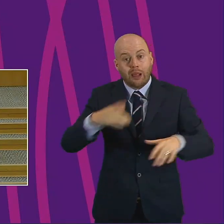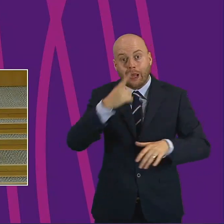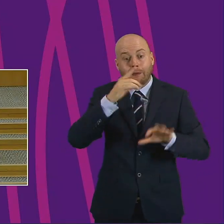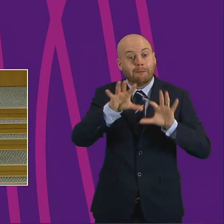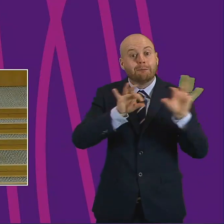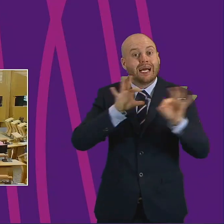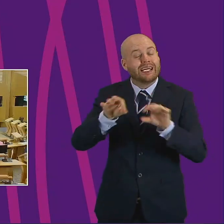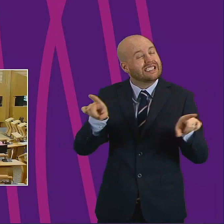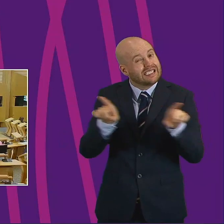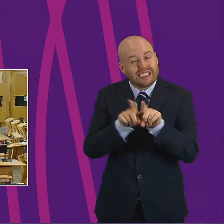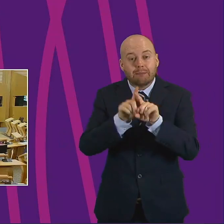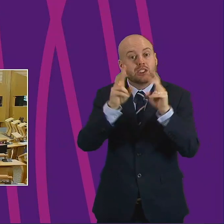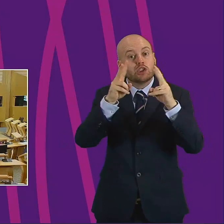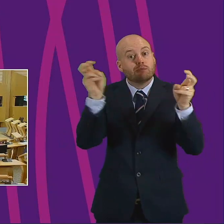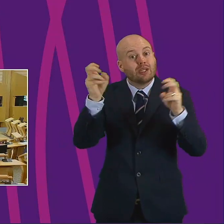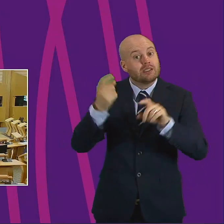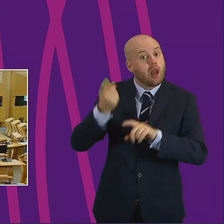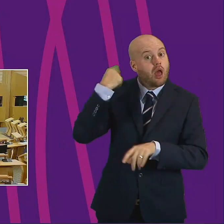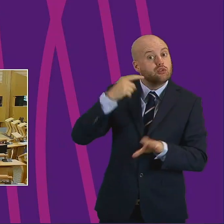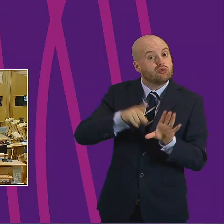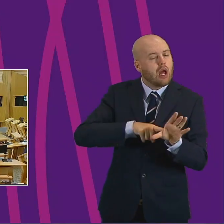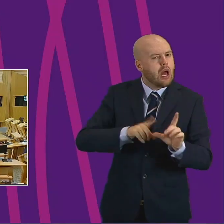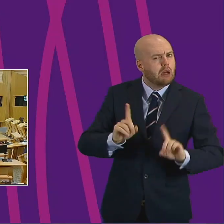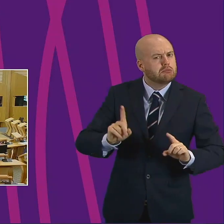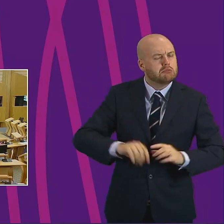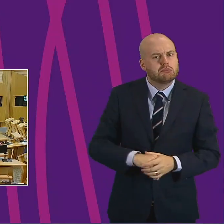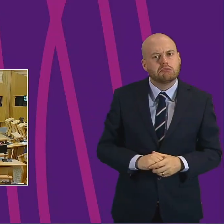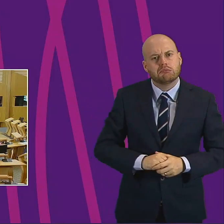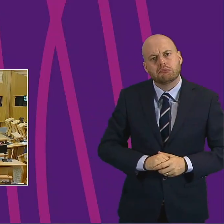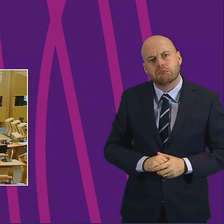year? Cabinet Secretary.